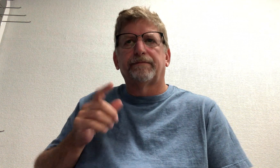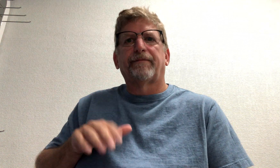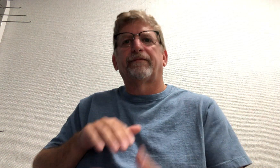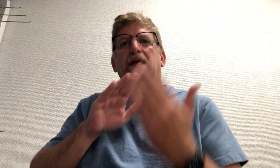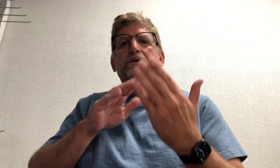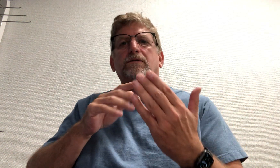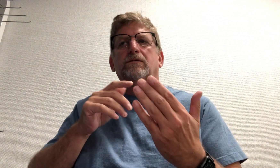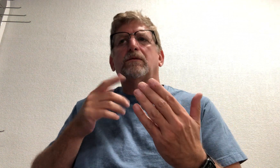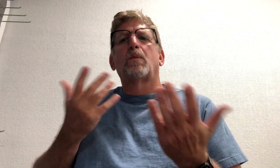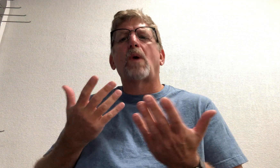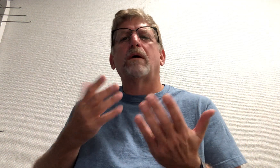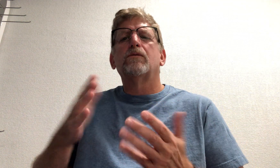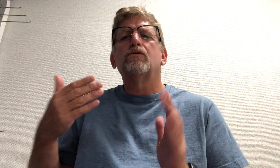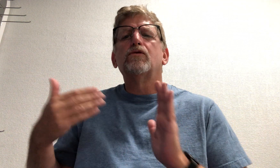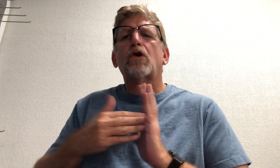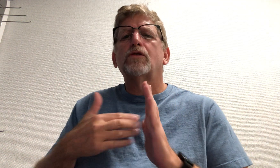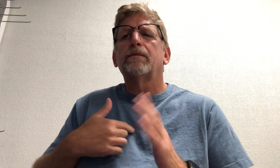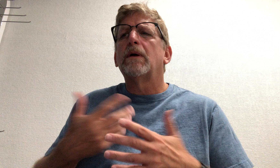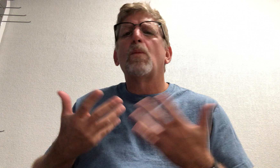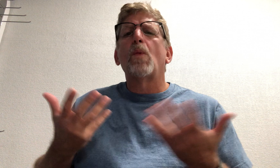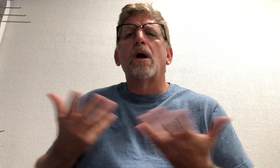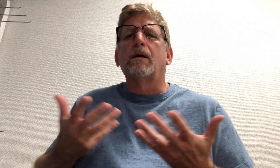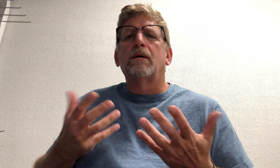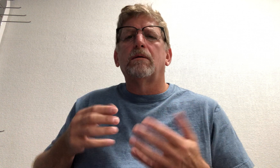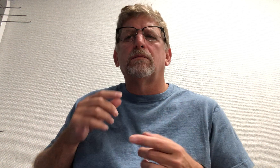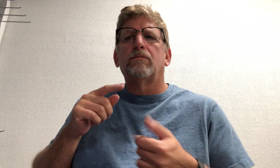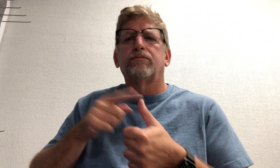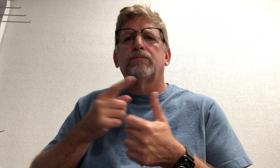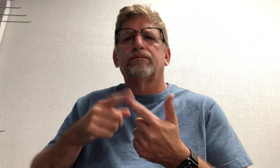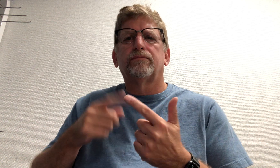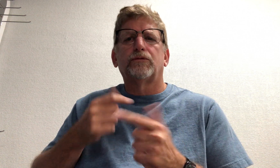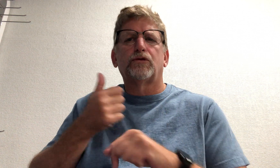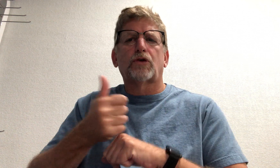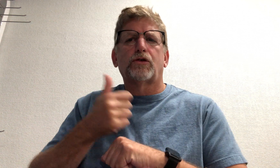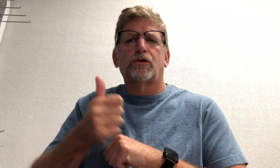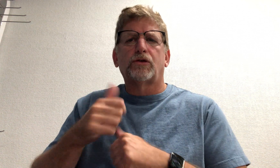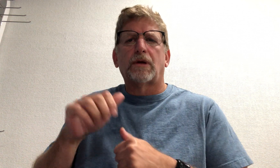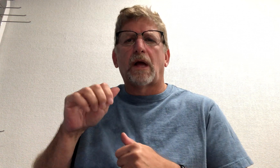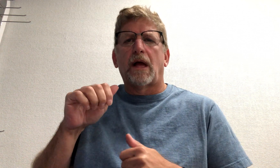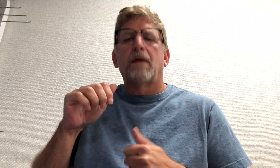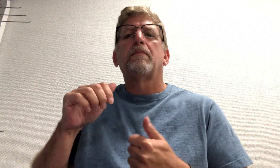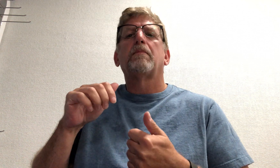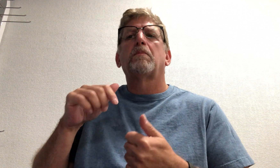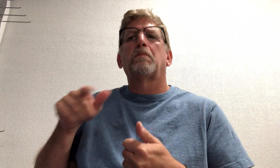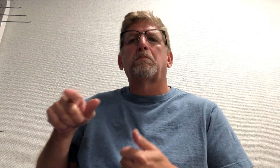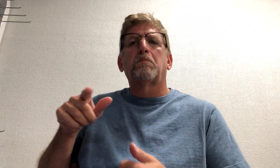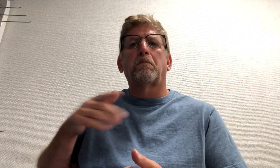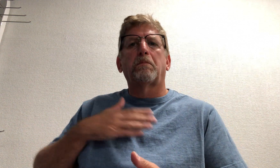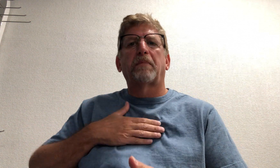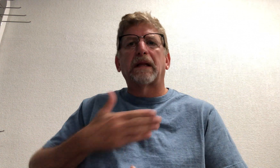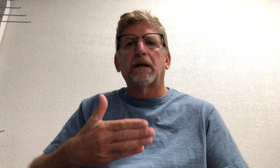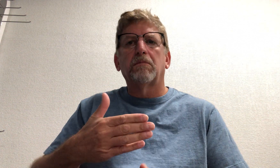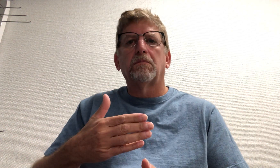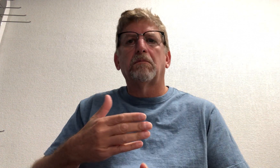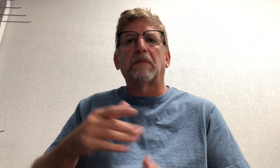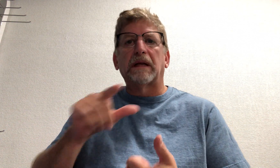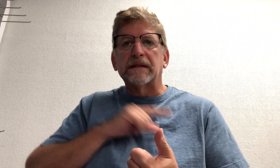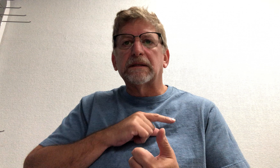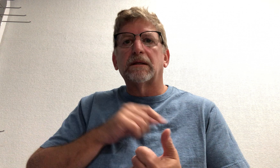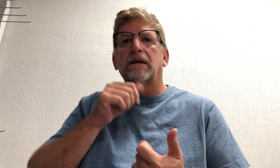Okay. Yeah, we should be fine then. Wrapping up on oil change, we'll get you on the road, I'll get this approved. Yeah, thanks. No timeframe on the